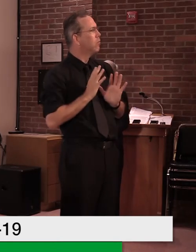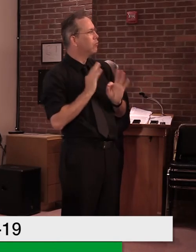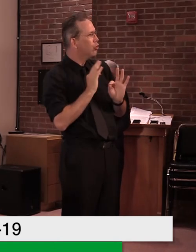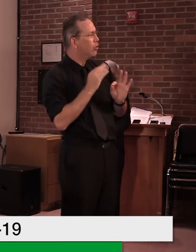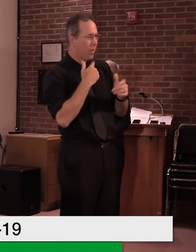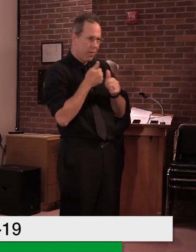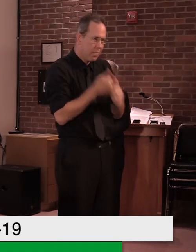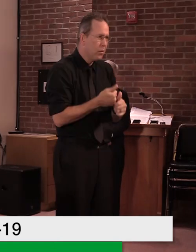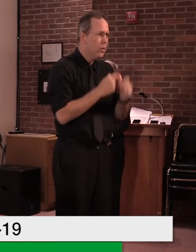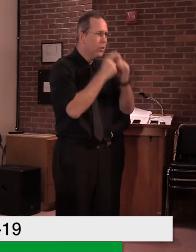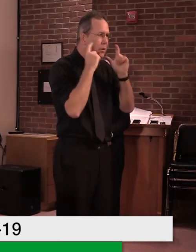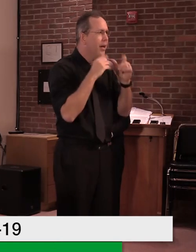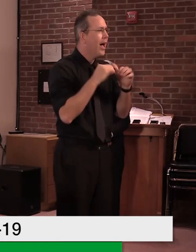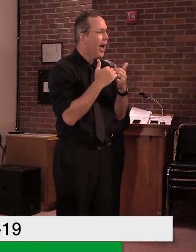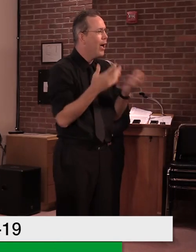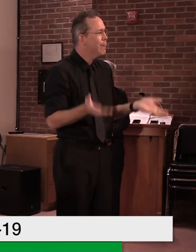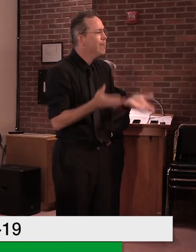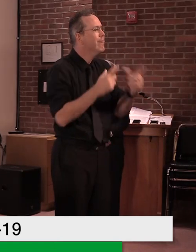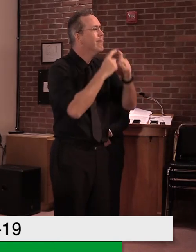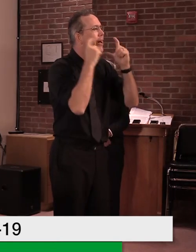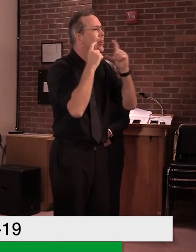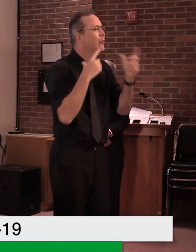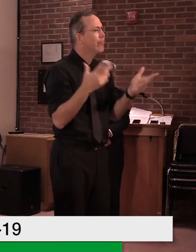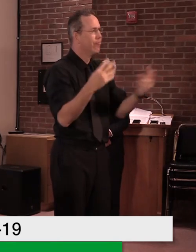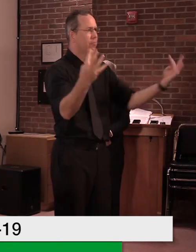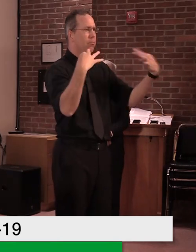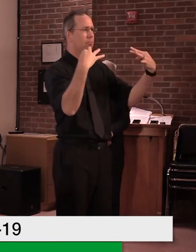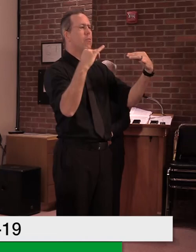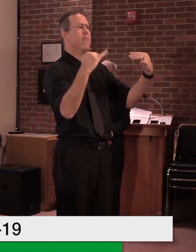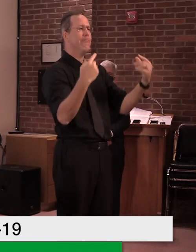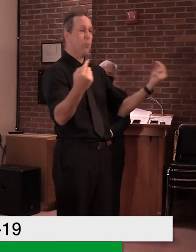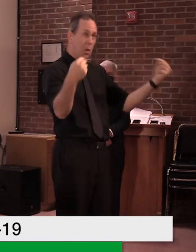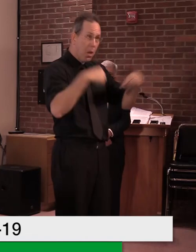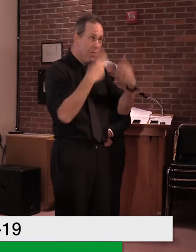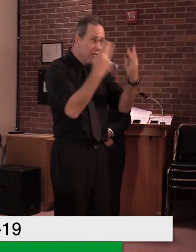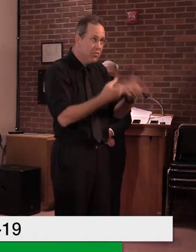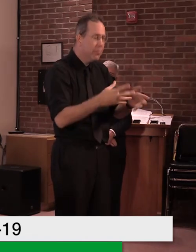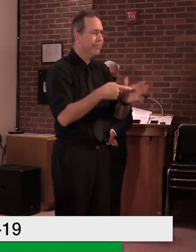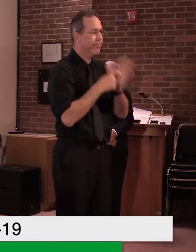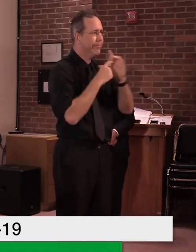implement the mandatory mask policy today. So